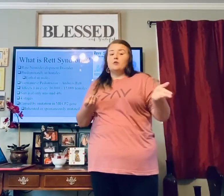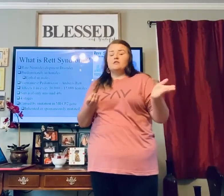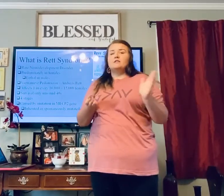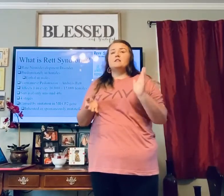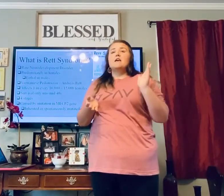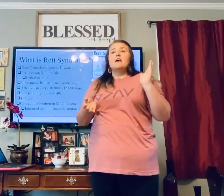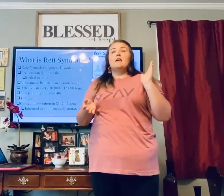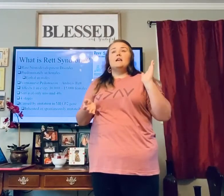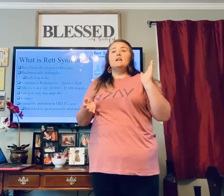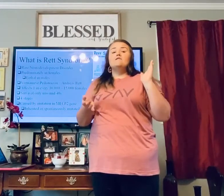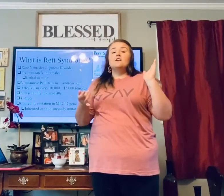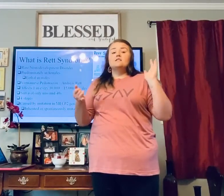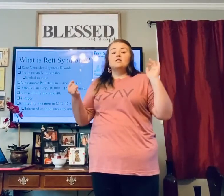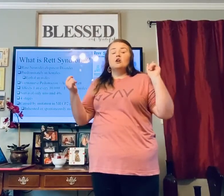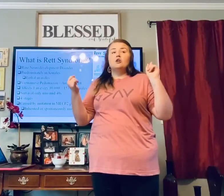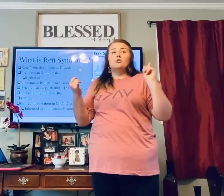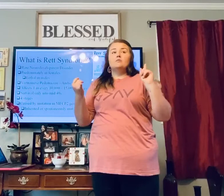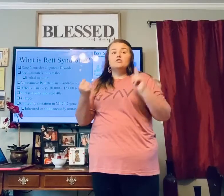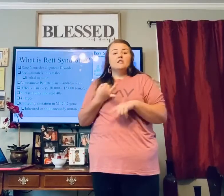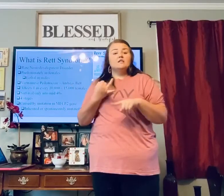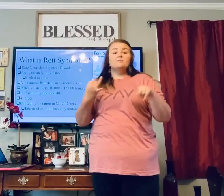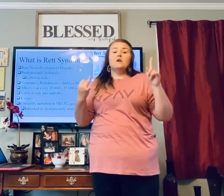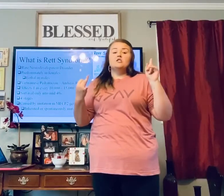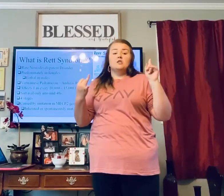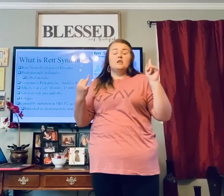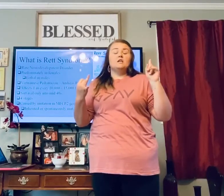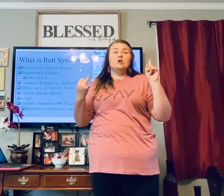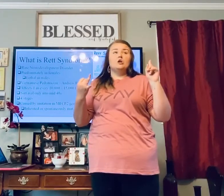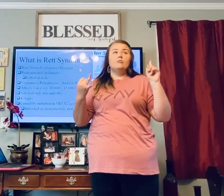proteins, and it affects gene expression,